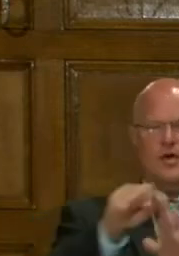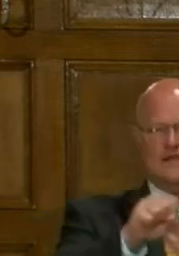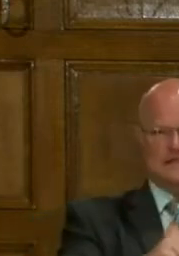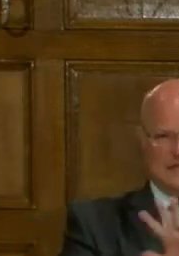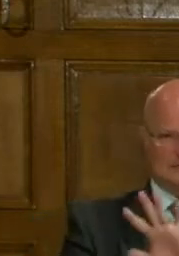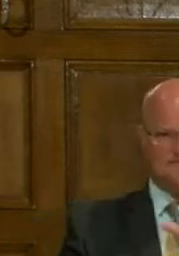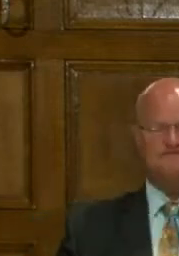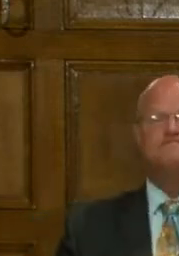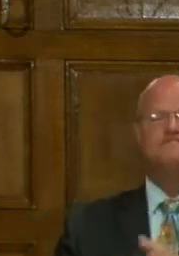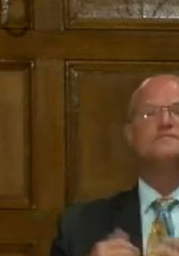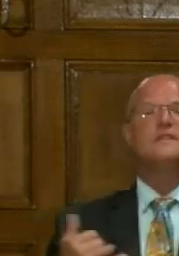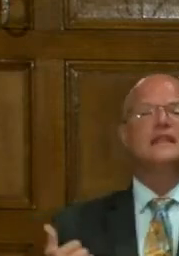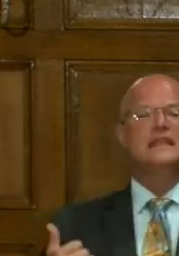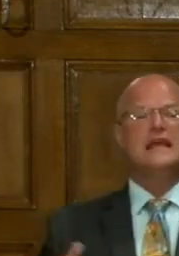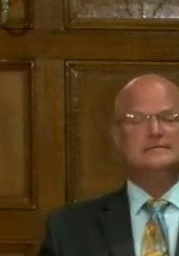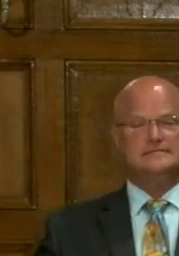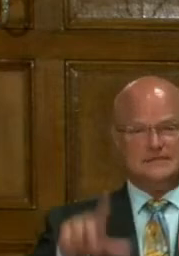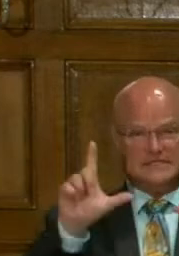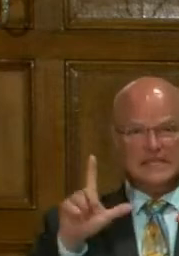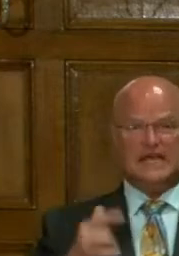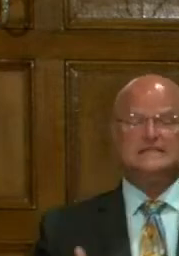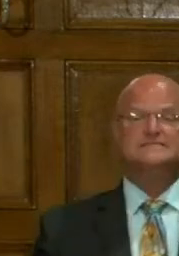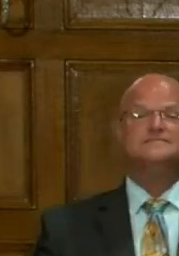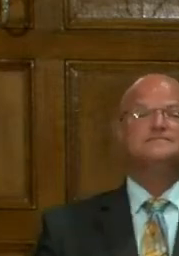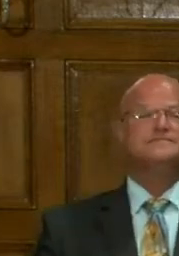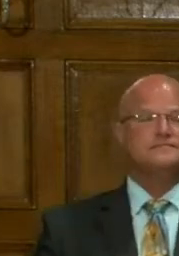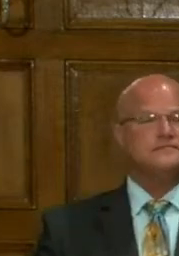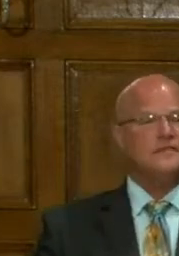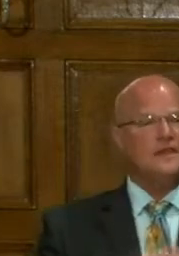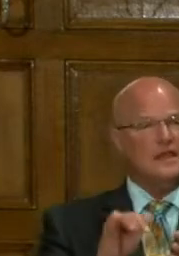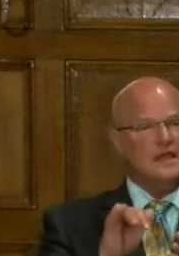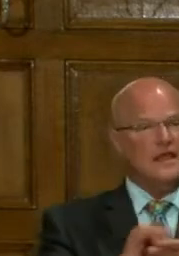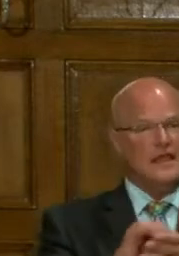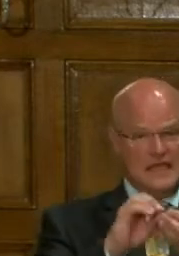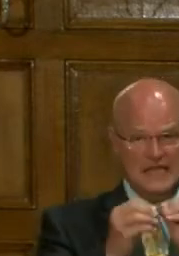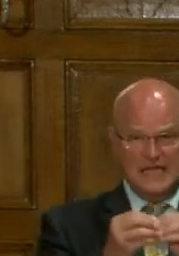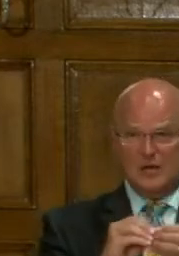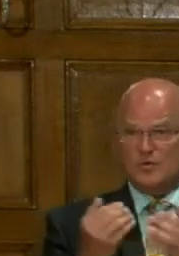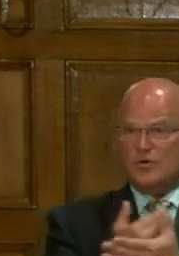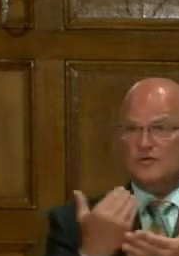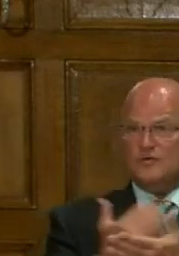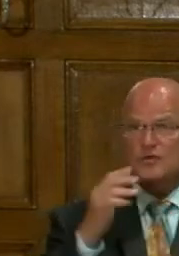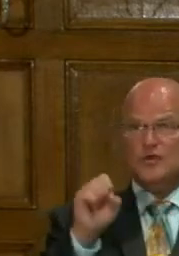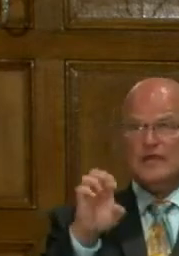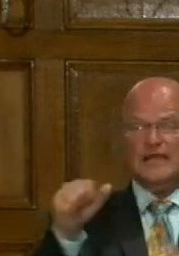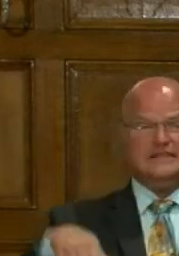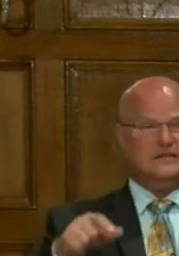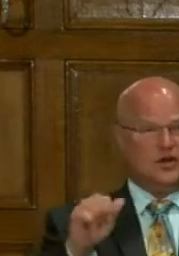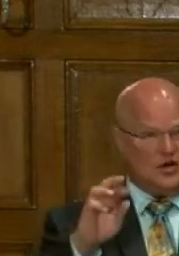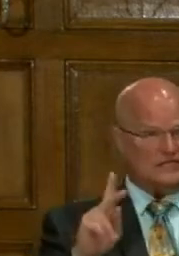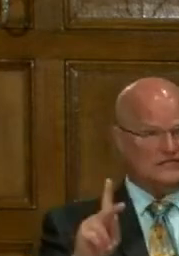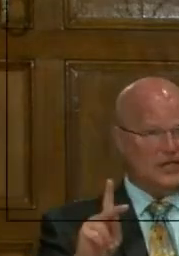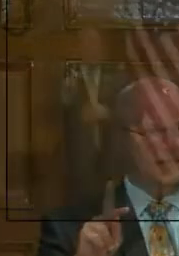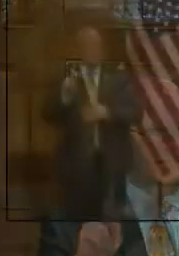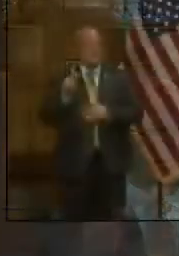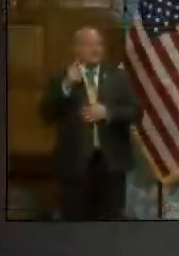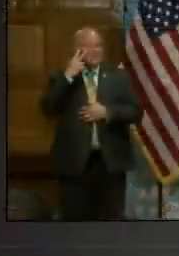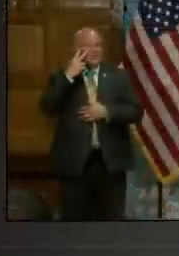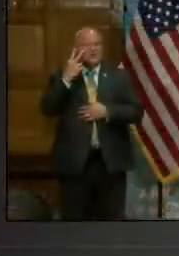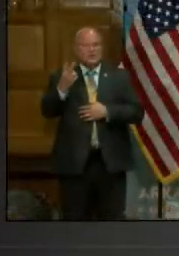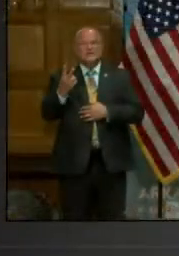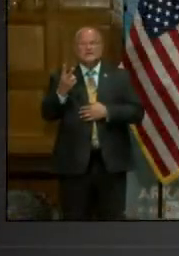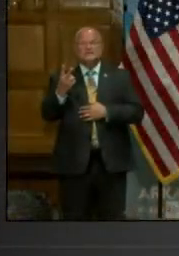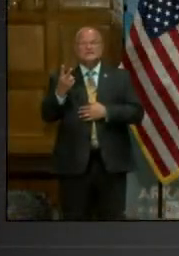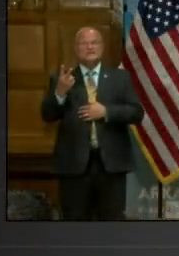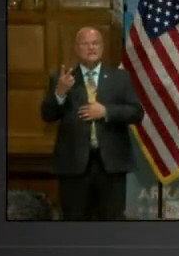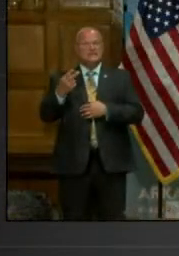And now we'll go to the slides. The number of new cases in Arkansas, you can